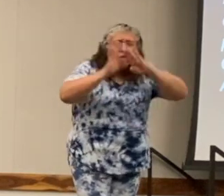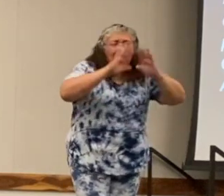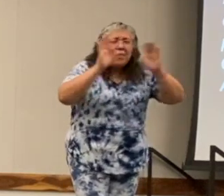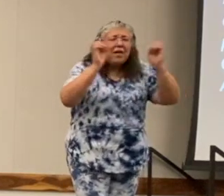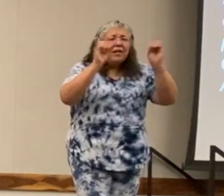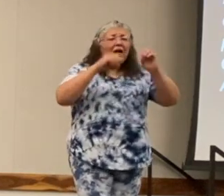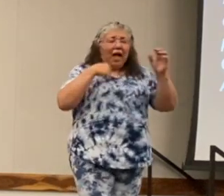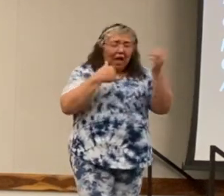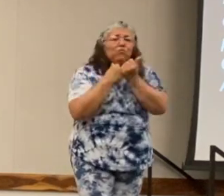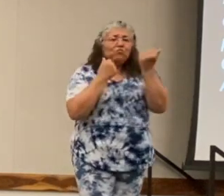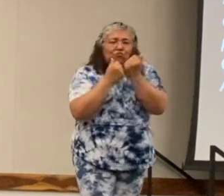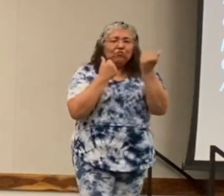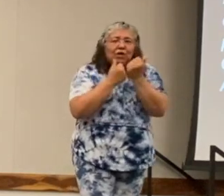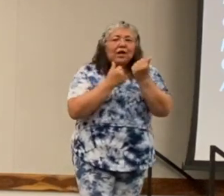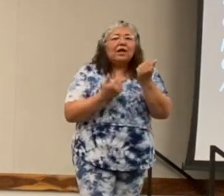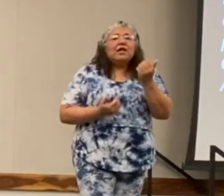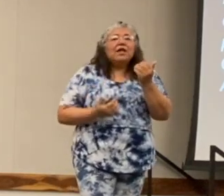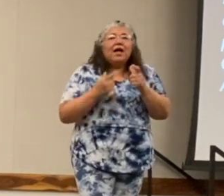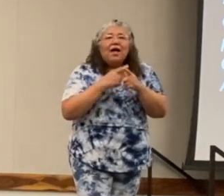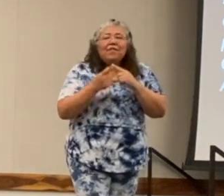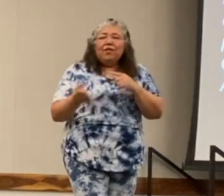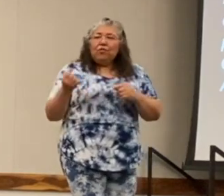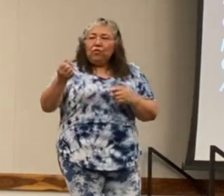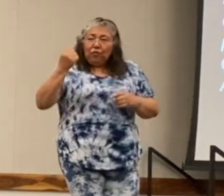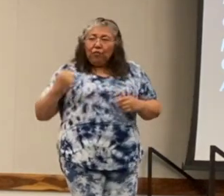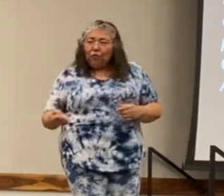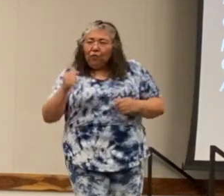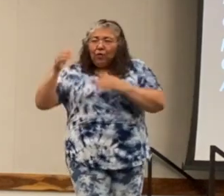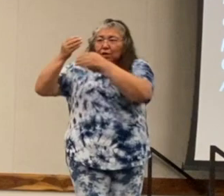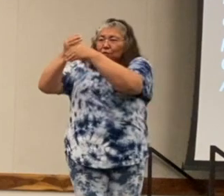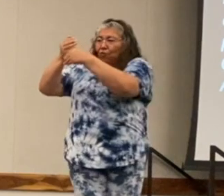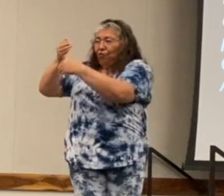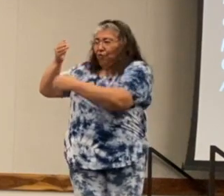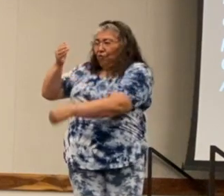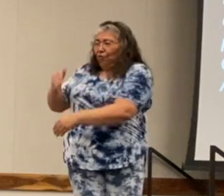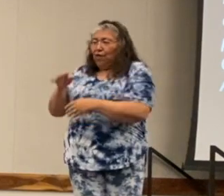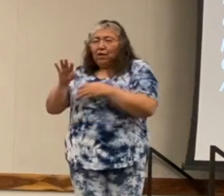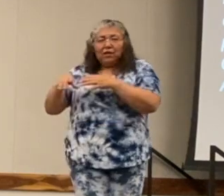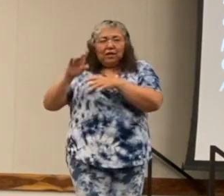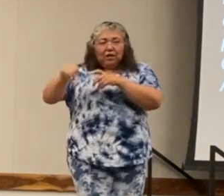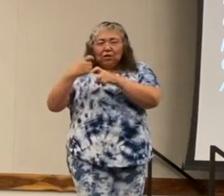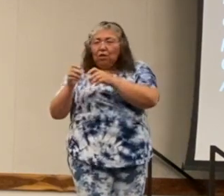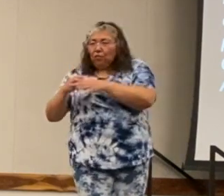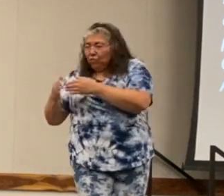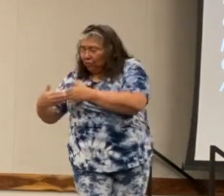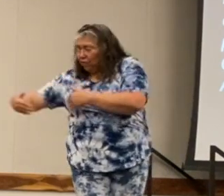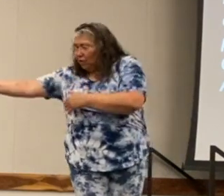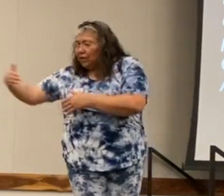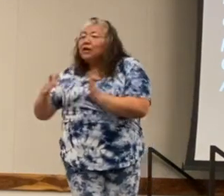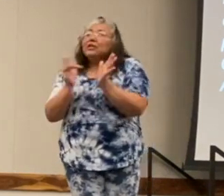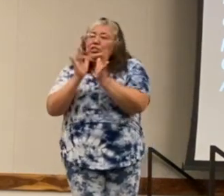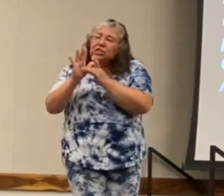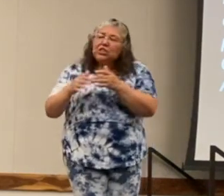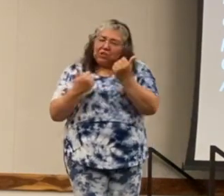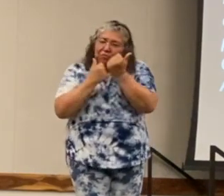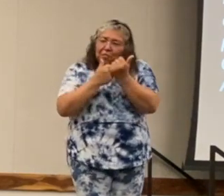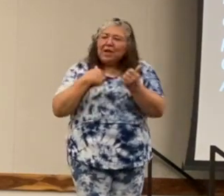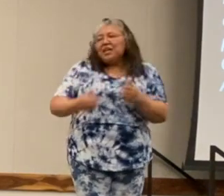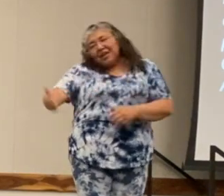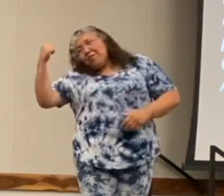it. I got your back. Then you roll the windows down in your car, unlock the door, open the door, and say, Jesus got my back. Get in the